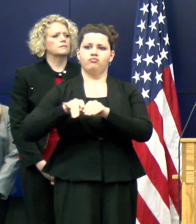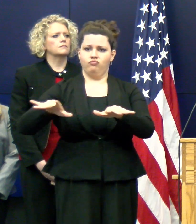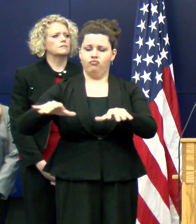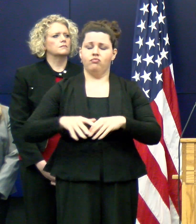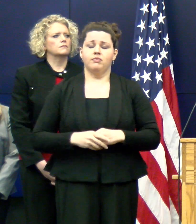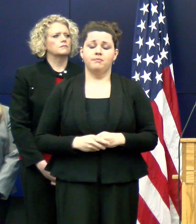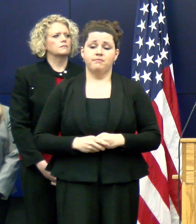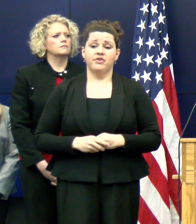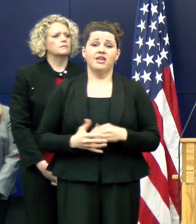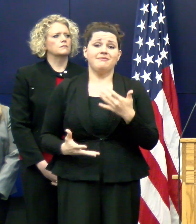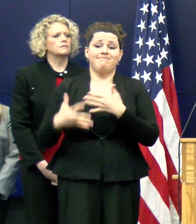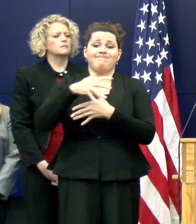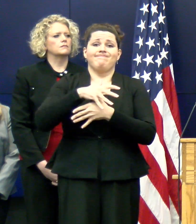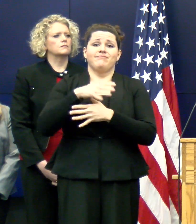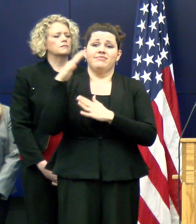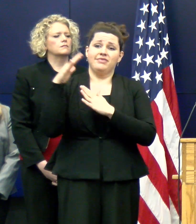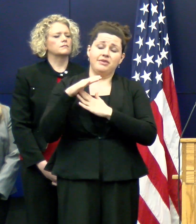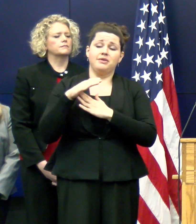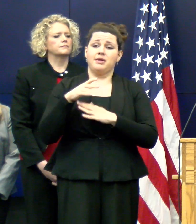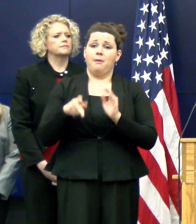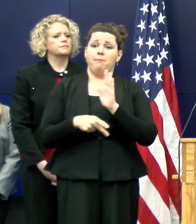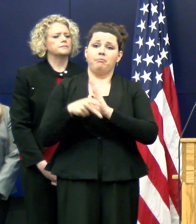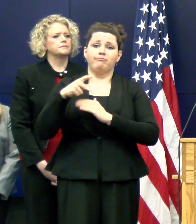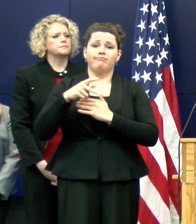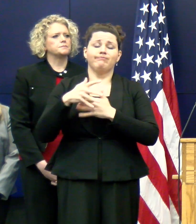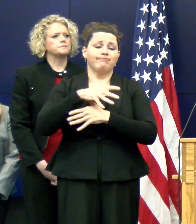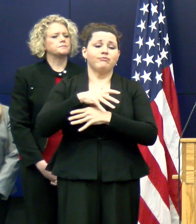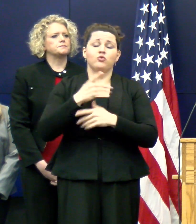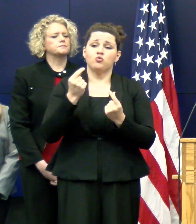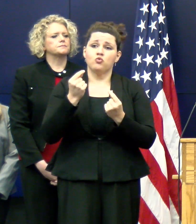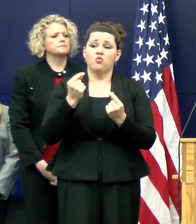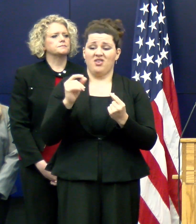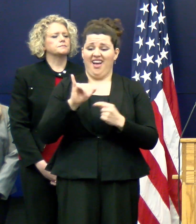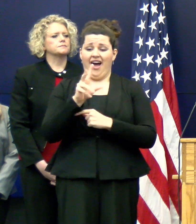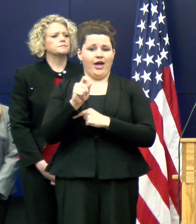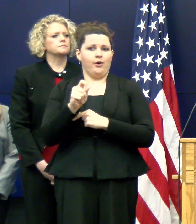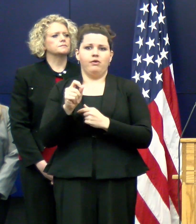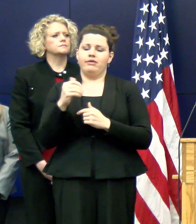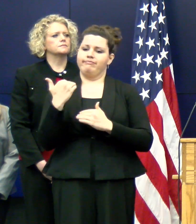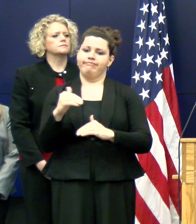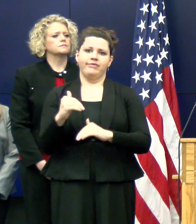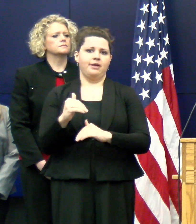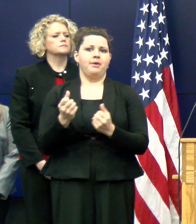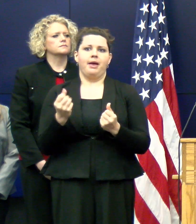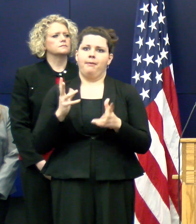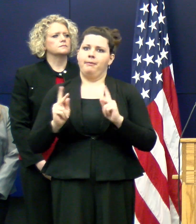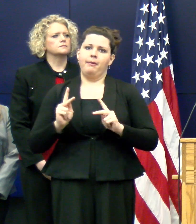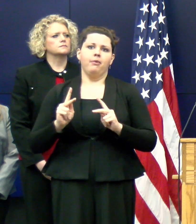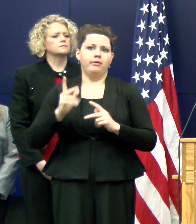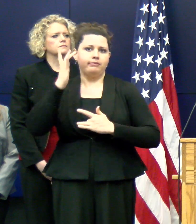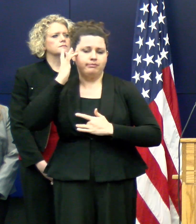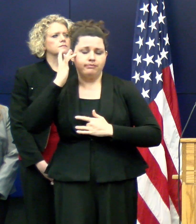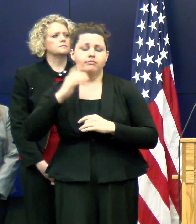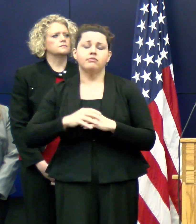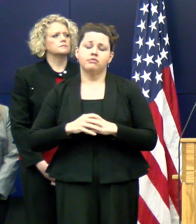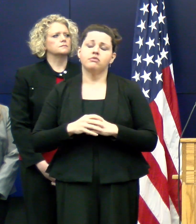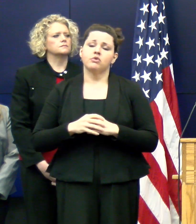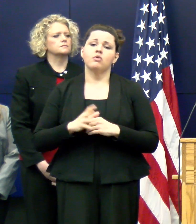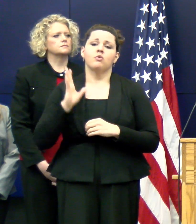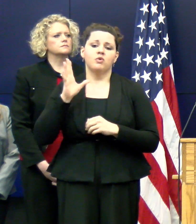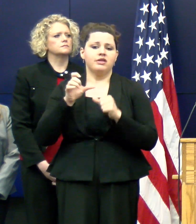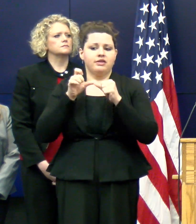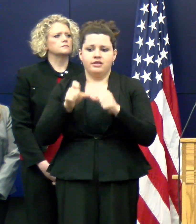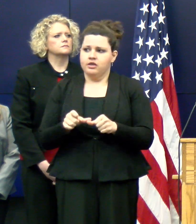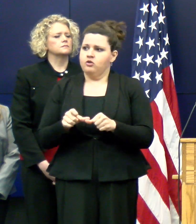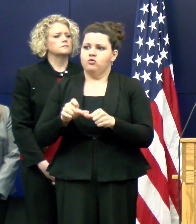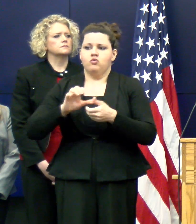Our number one priority is to reduce the impact of this virus here in Iowa as much as possible, and we're going to continue to work toward this with our